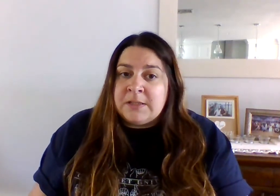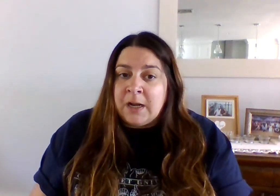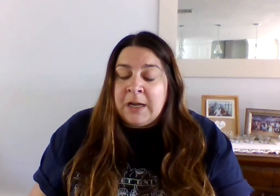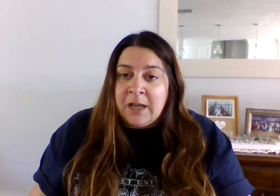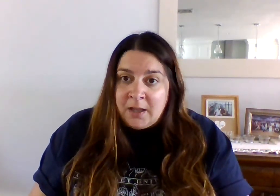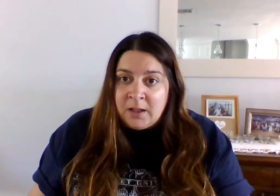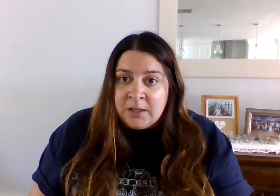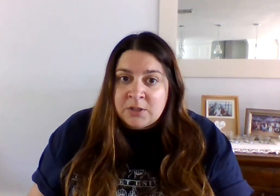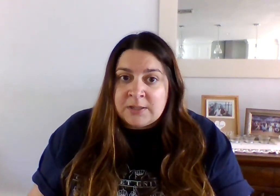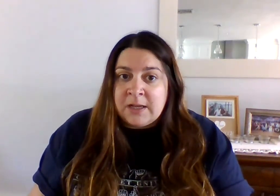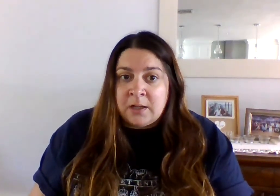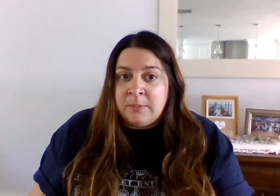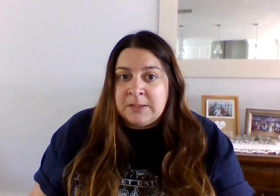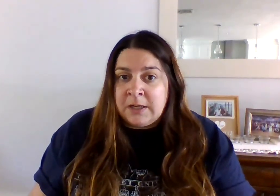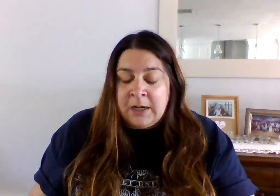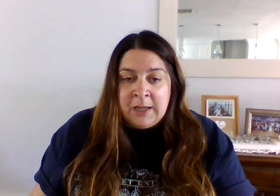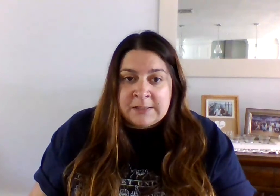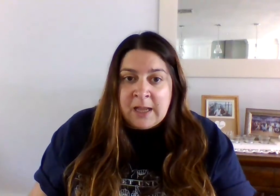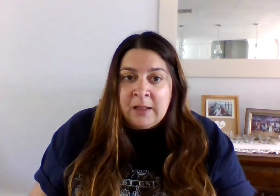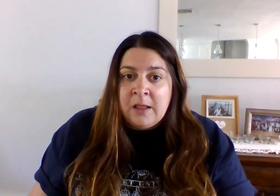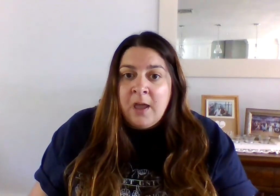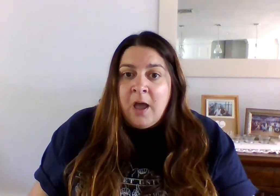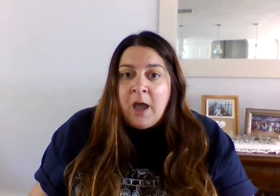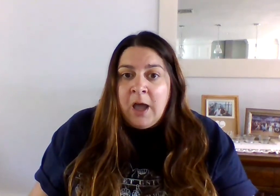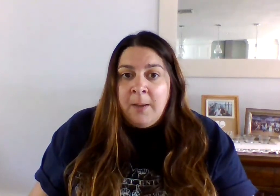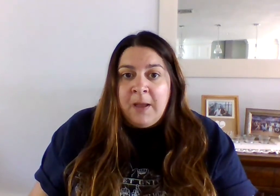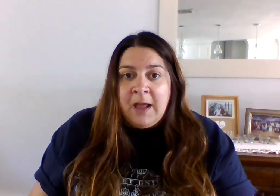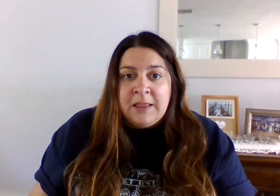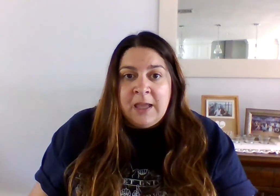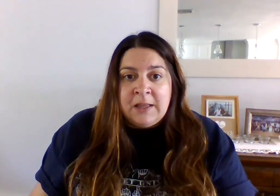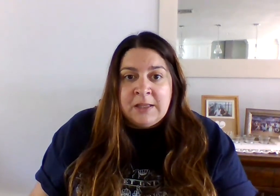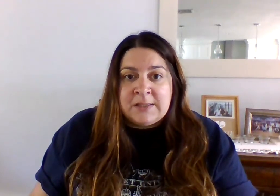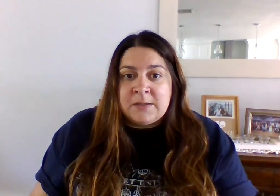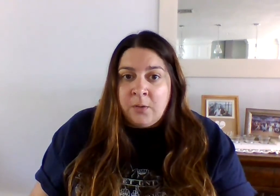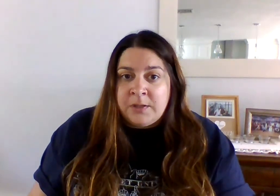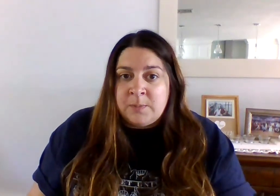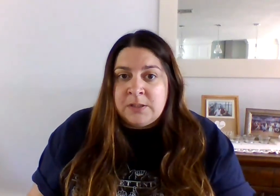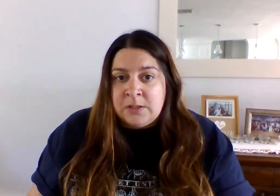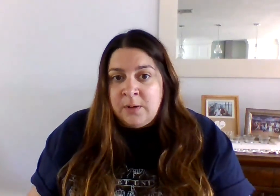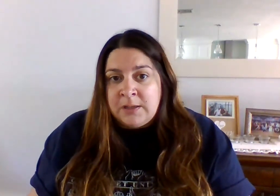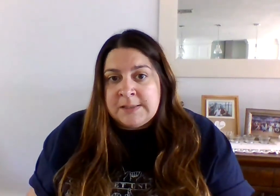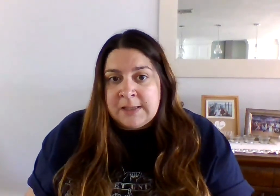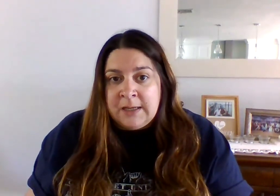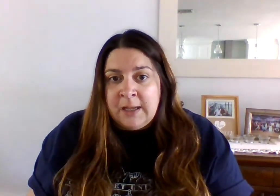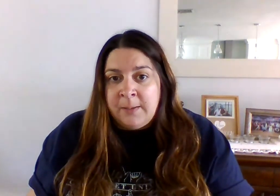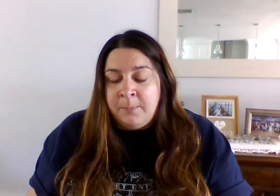done in English. It's not going to be done in ASL. And then this is going to be due on Sunday,